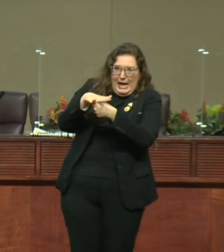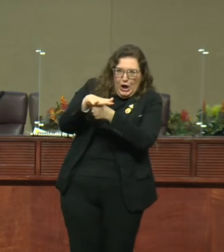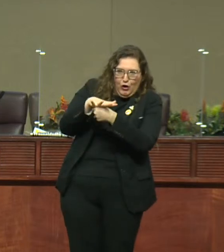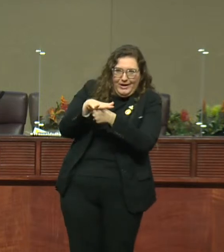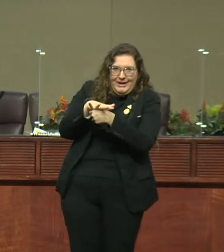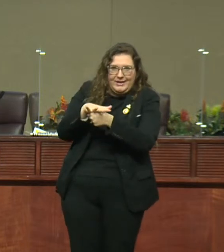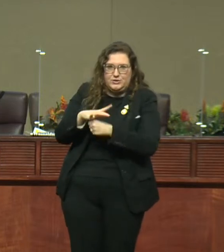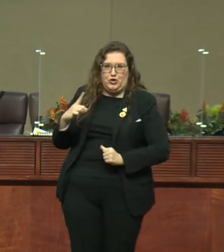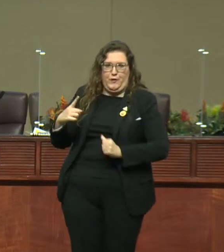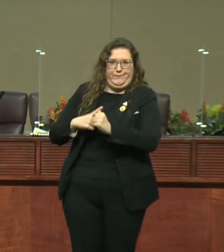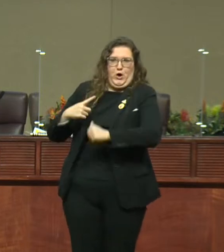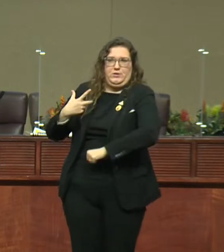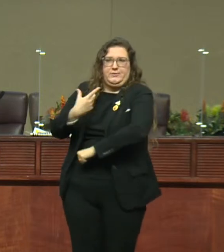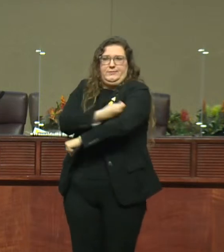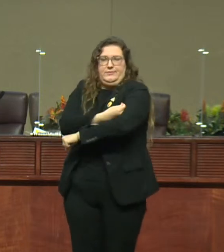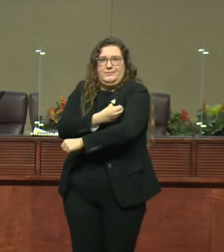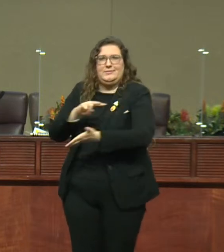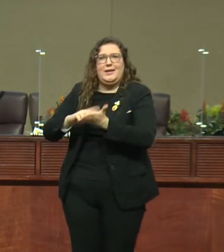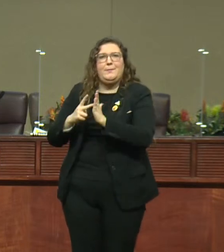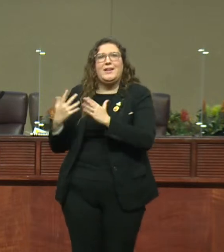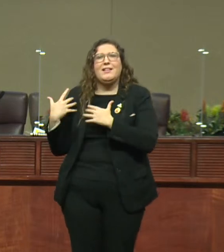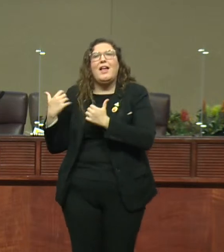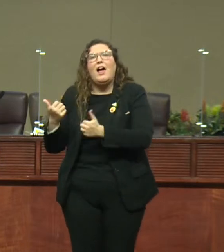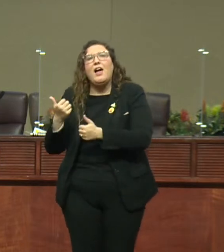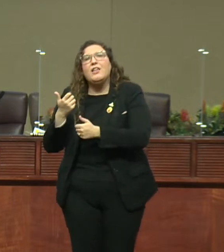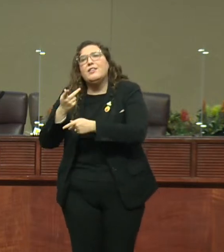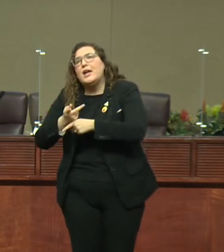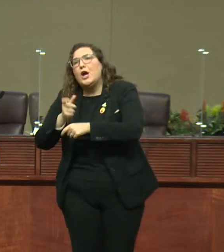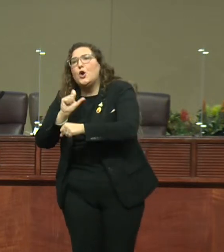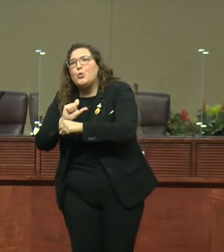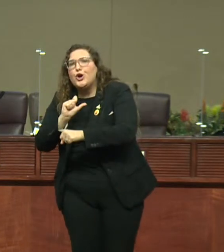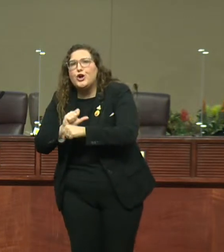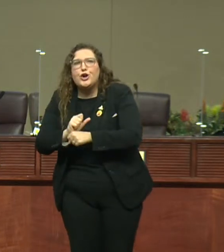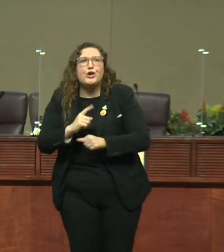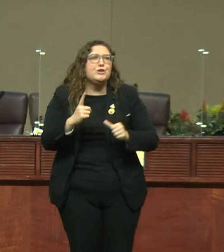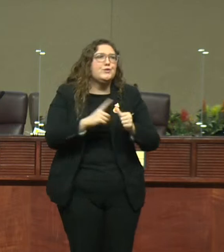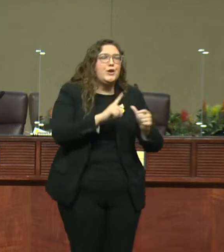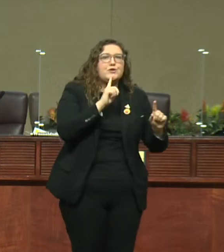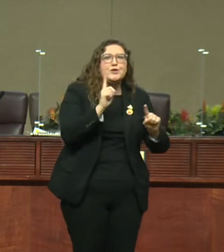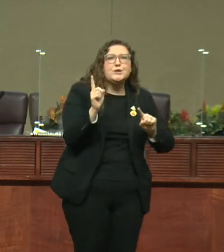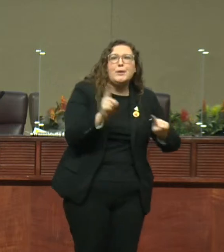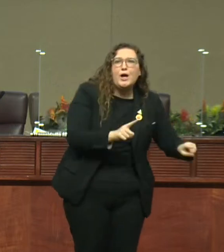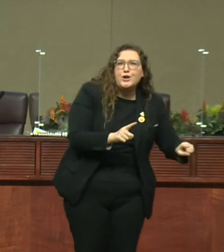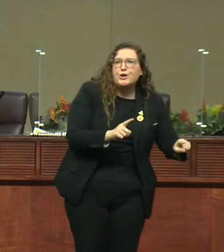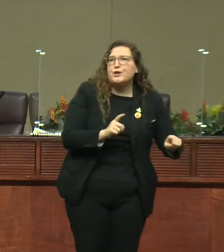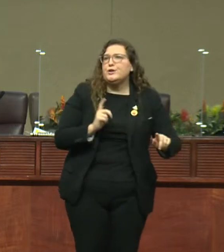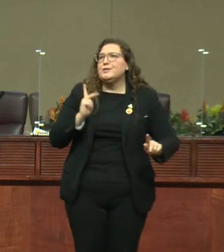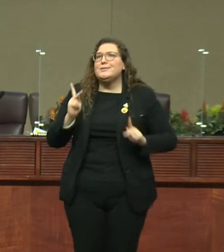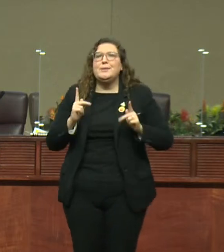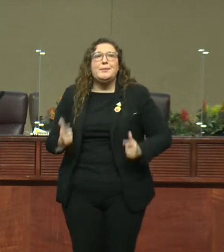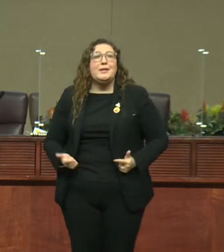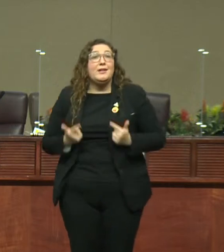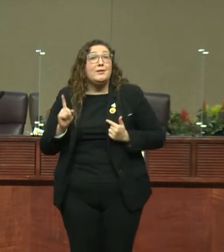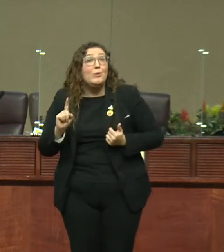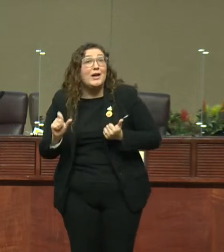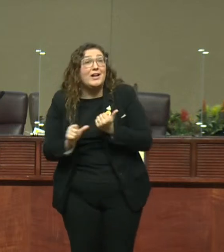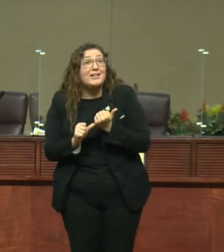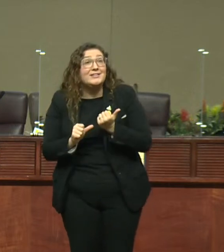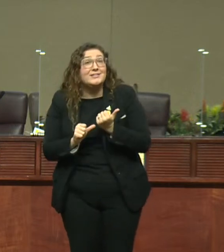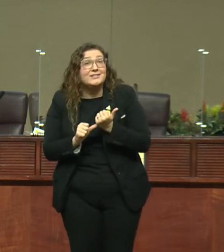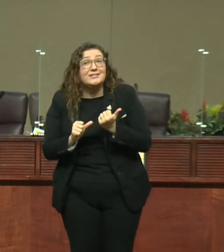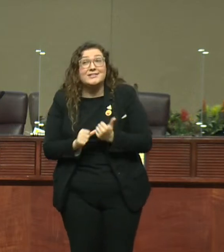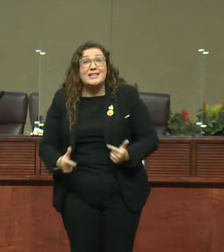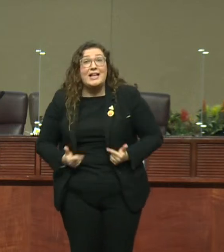healthcare officials, first responders, those perhaps even those in assisted living facilities who are more at-risk